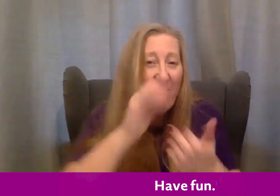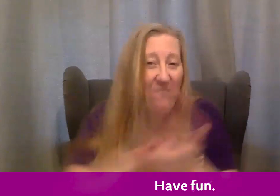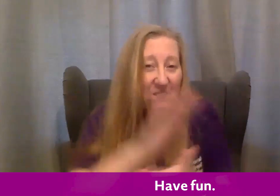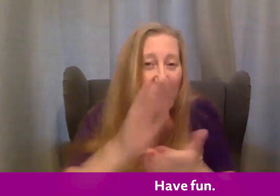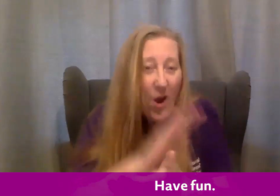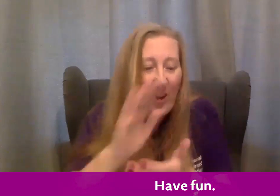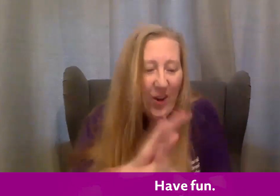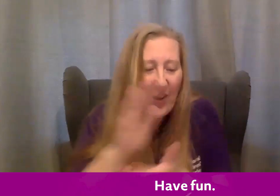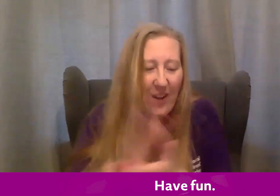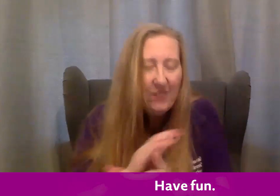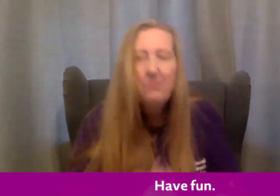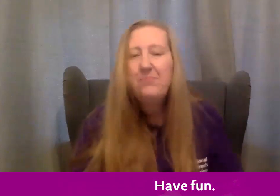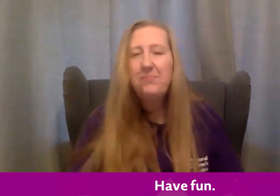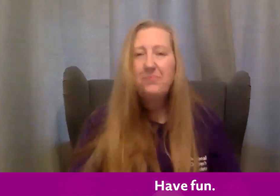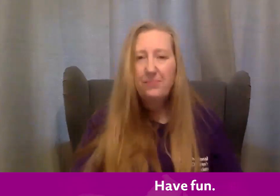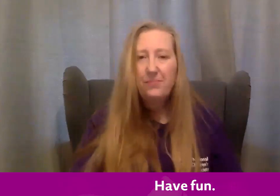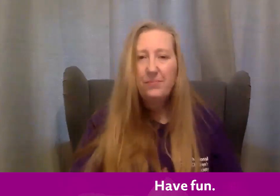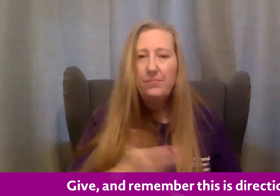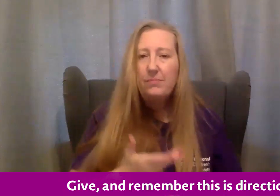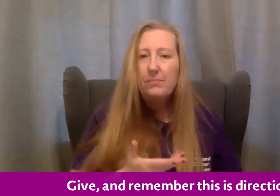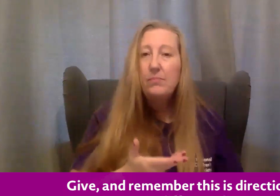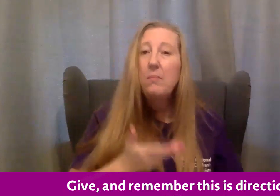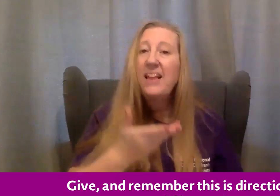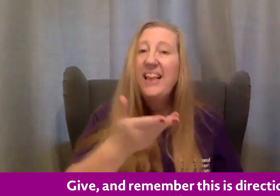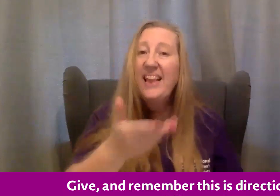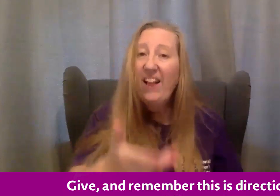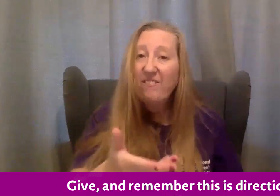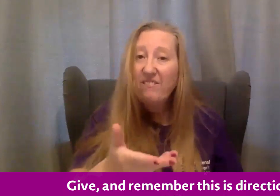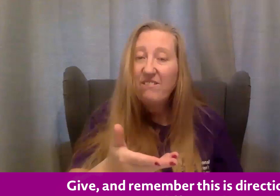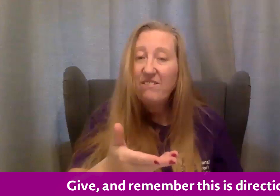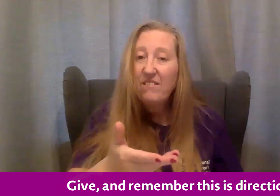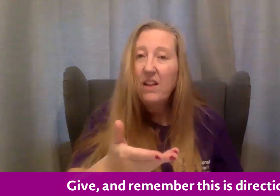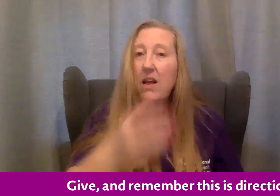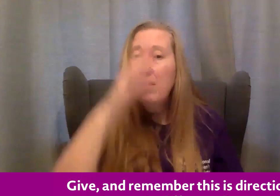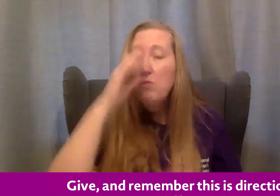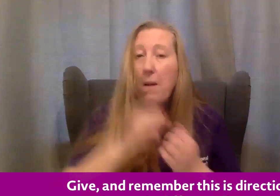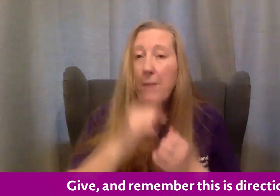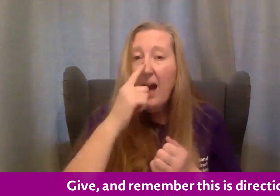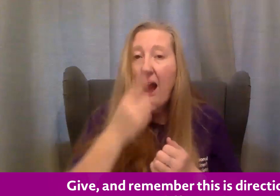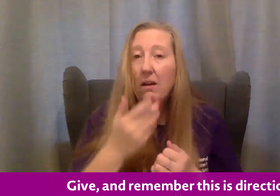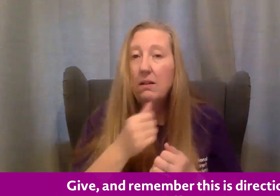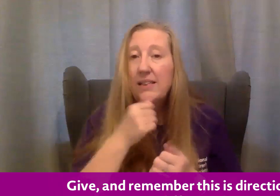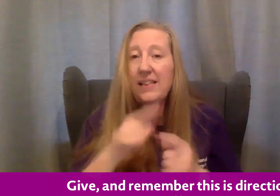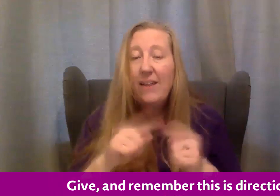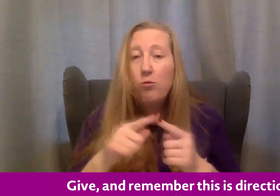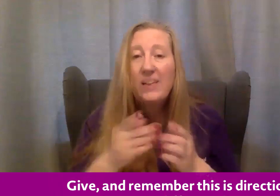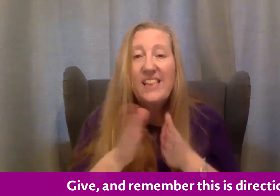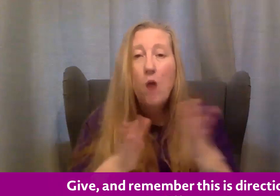have fun give now remember this is